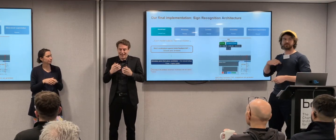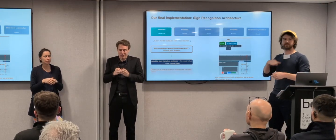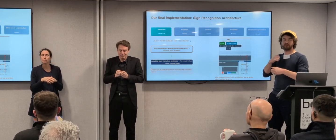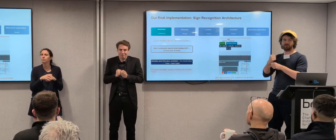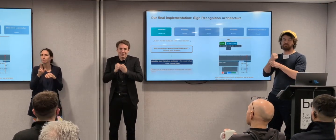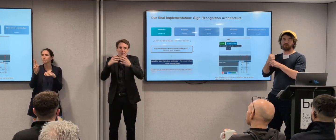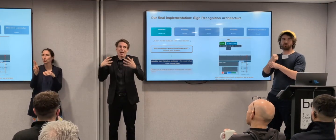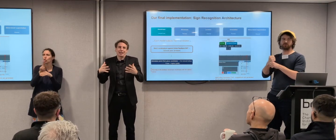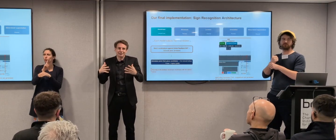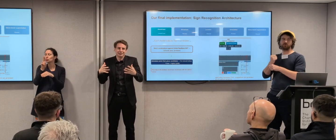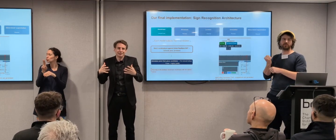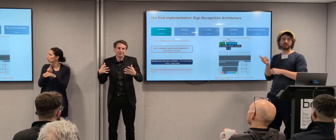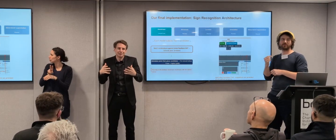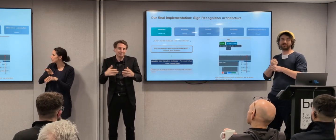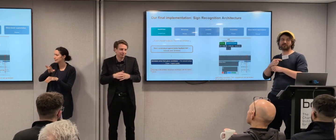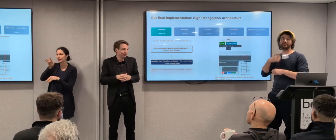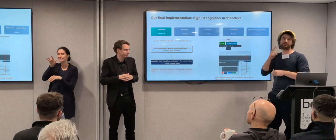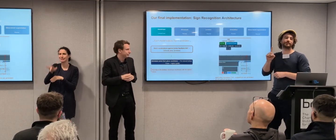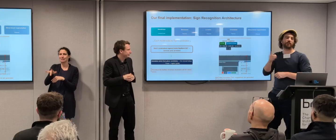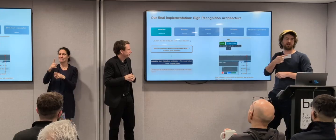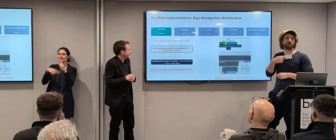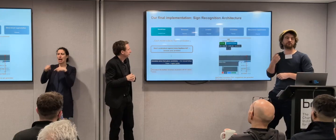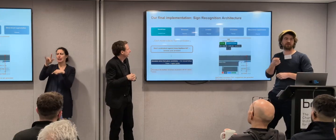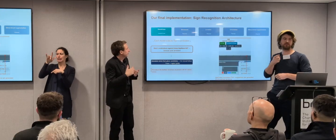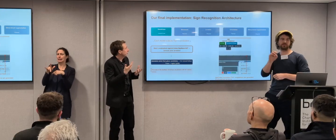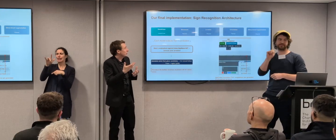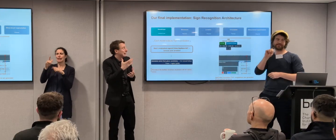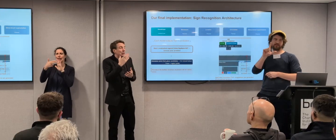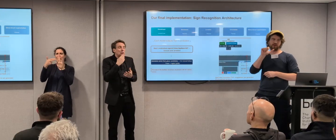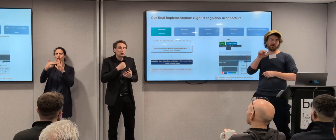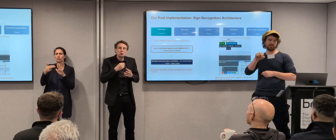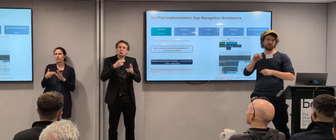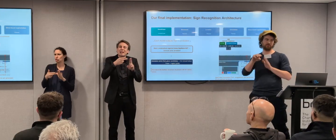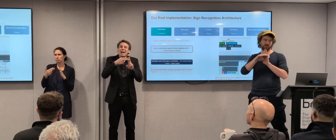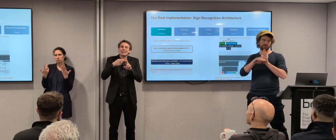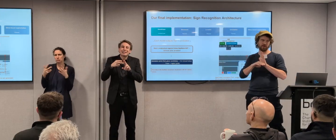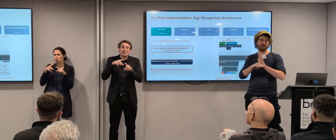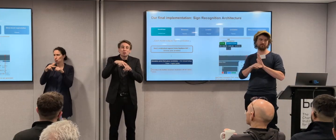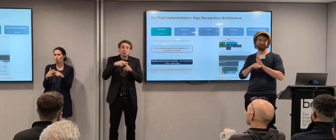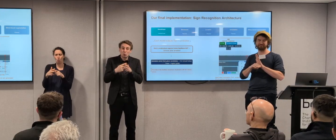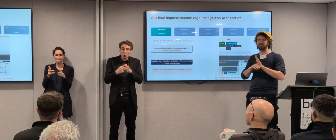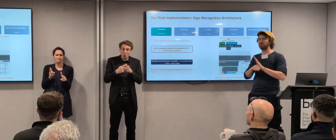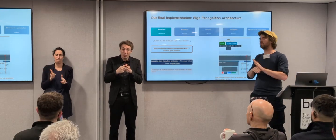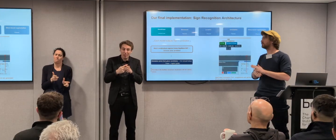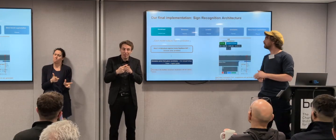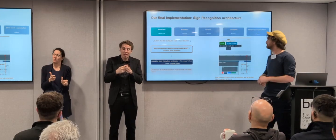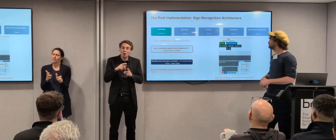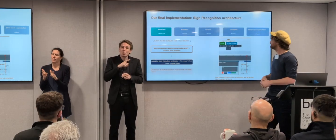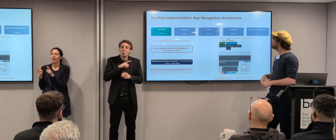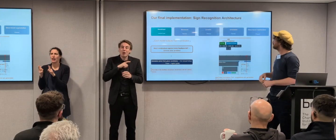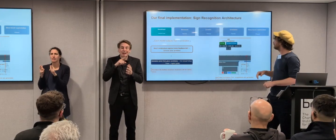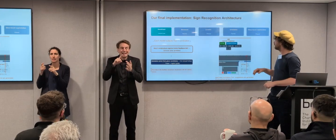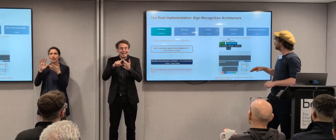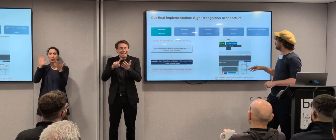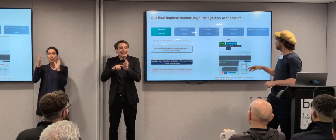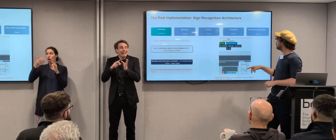We use the sign collect annotation tool because it works quicker than ELAN.